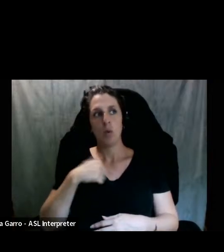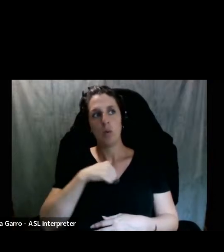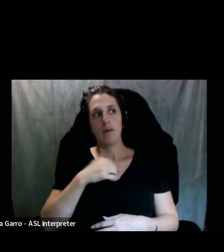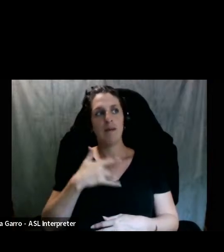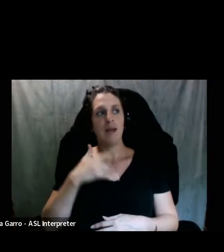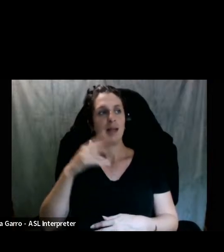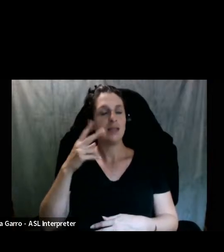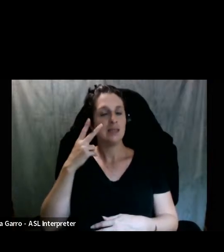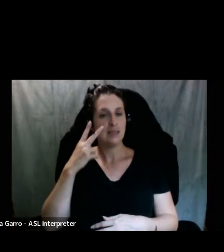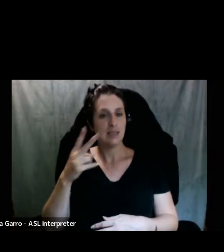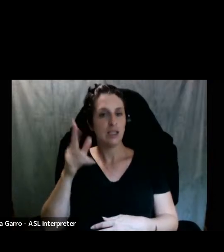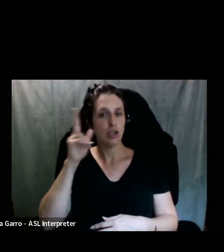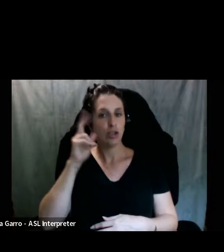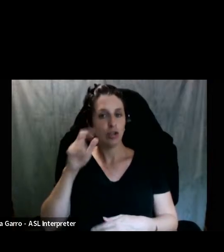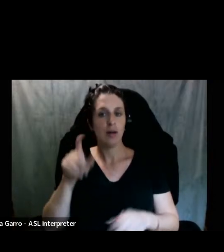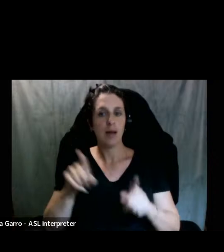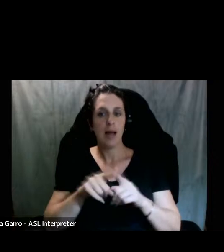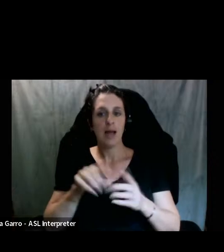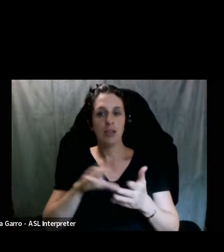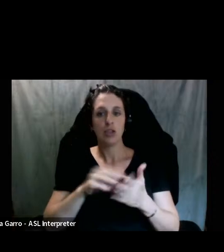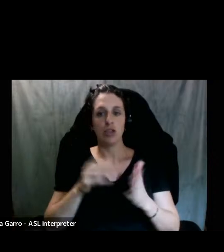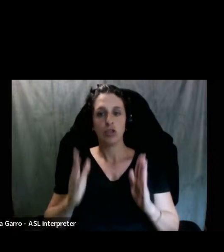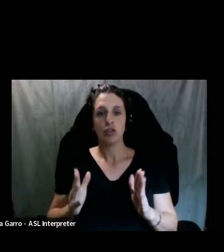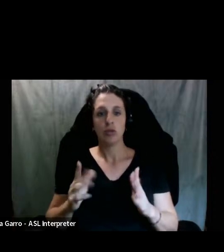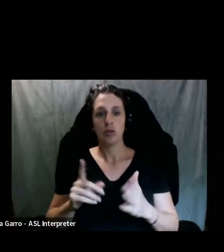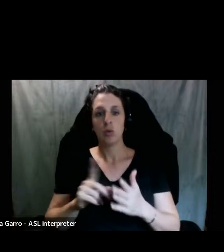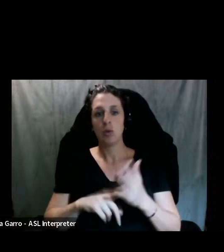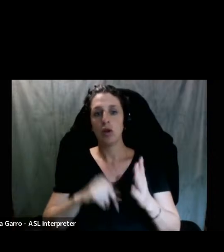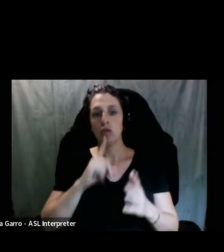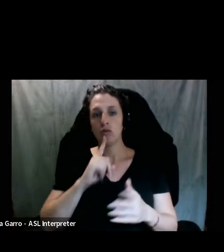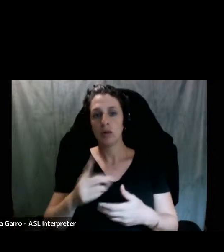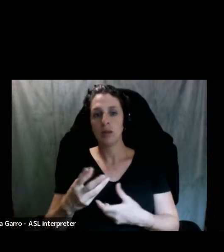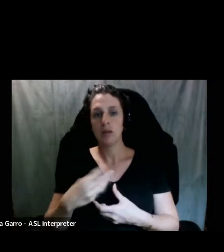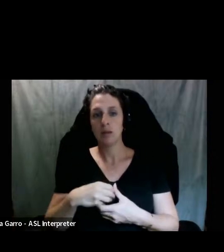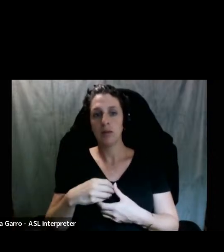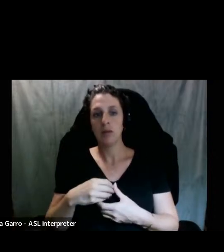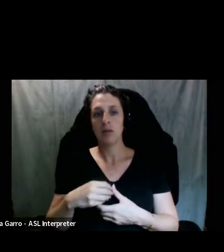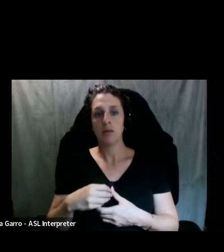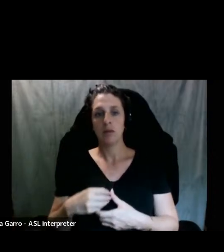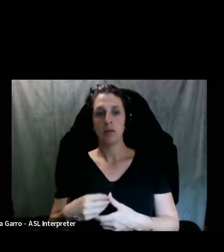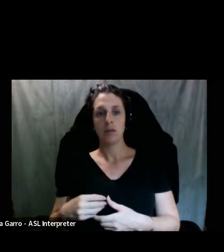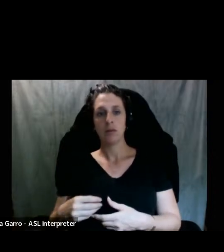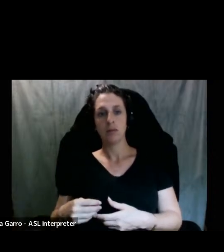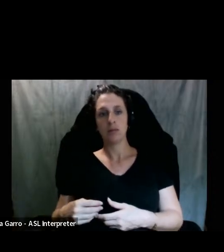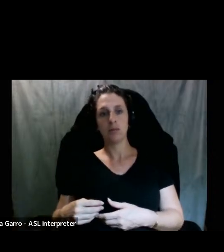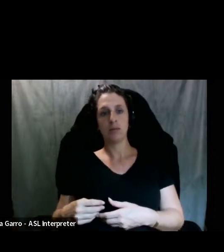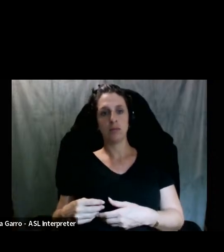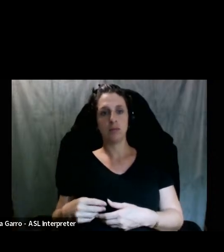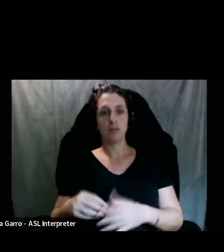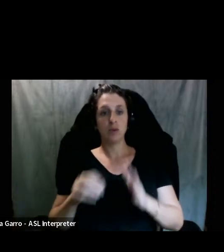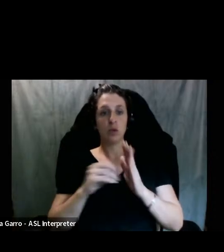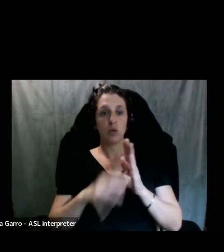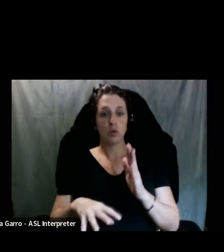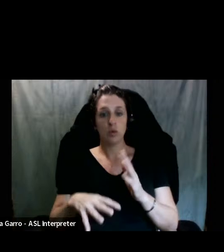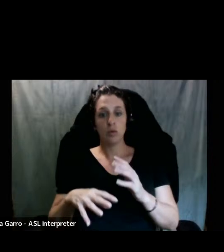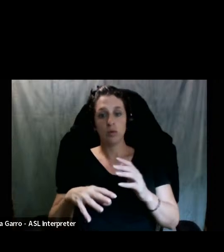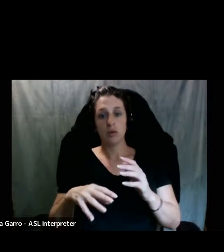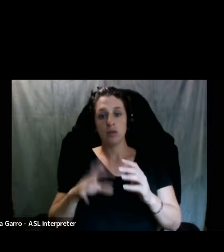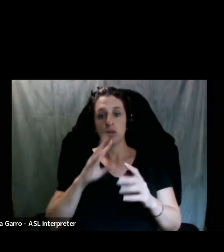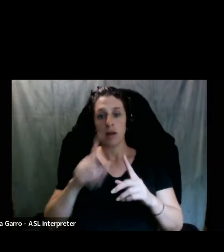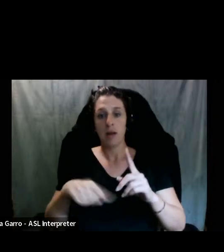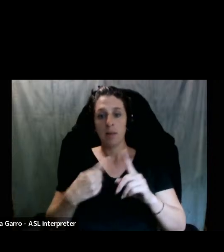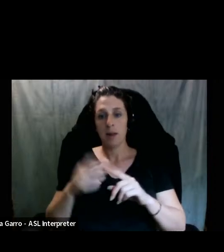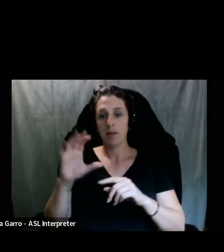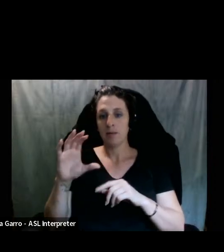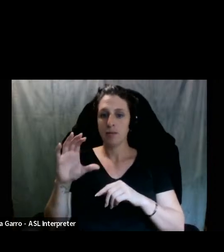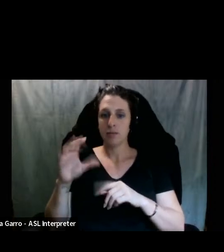as learners, what really embodied it was the student that talked about being Chicana. For